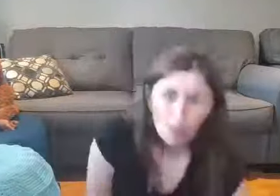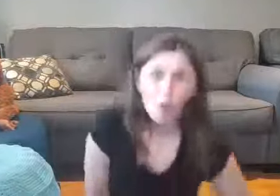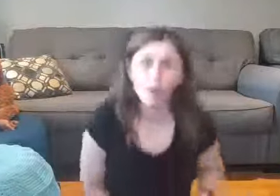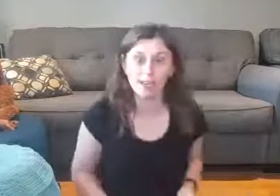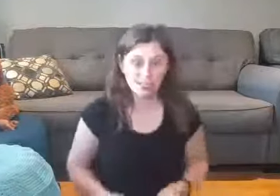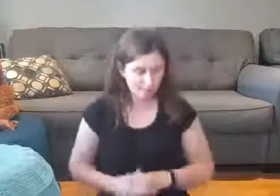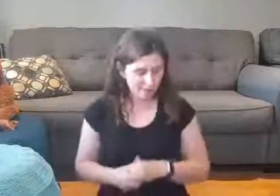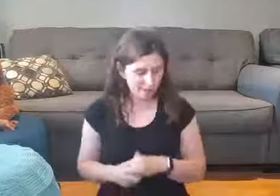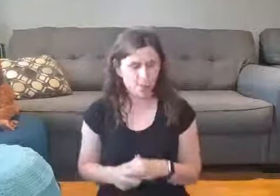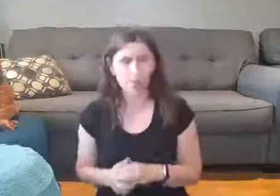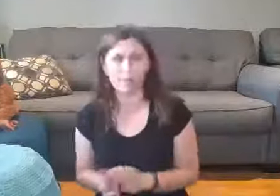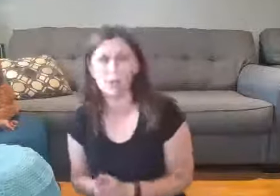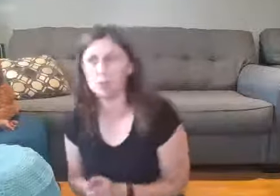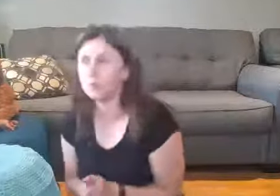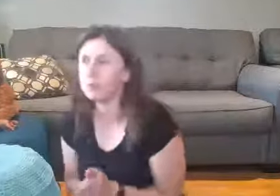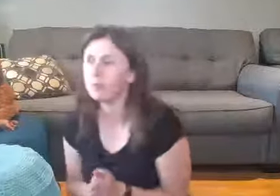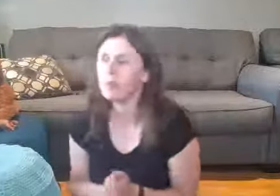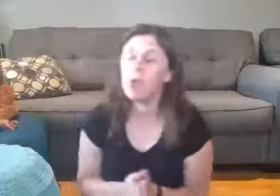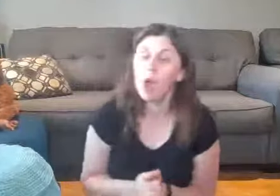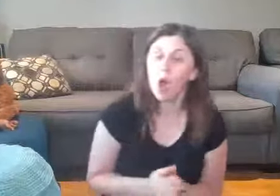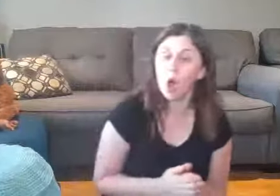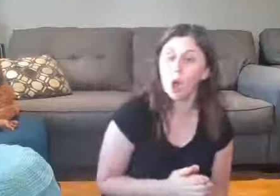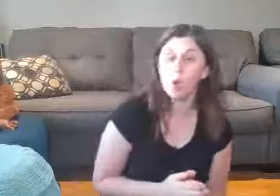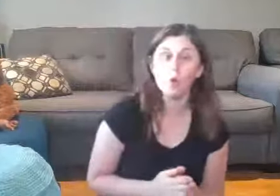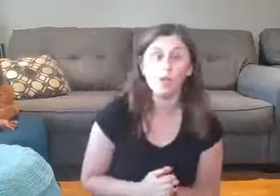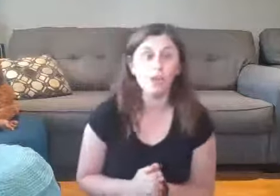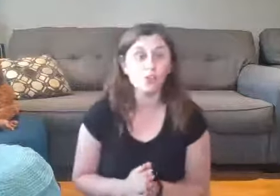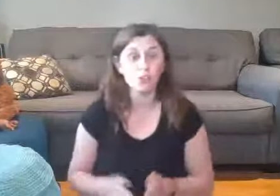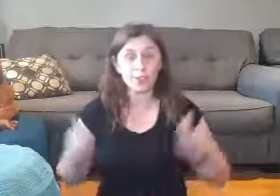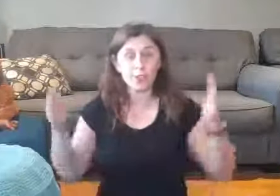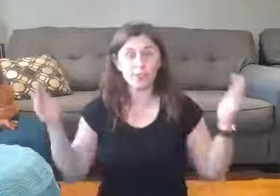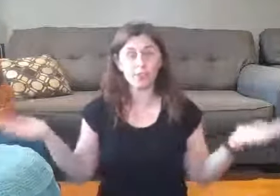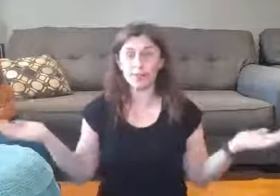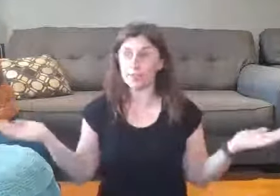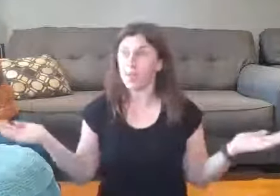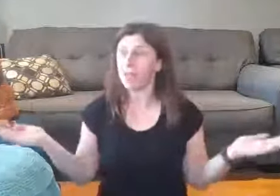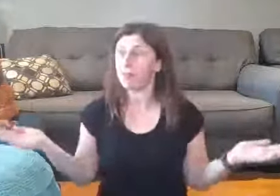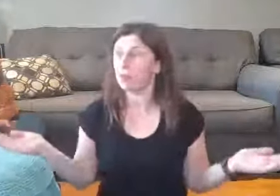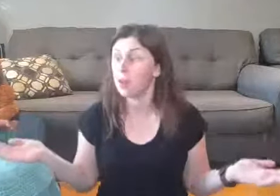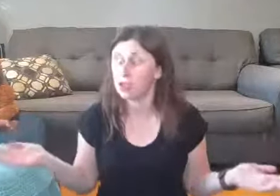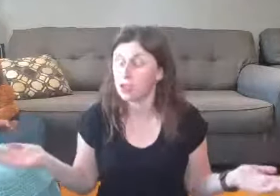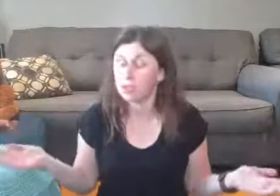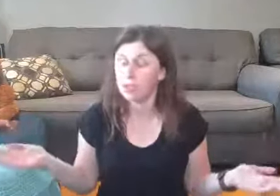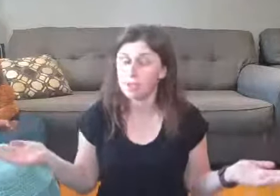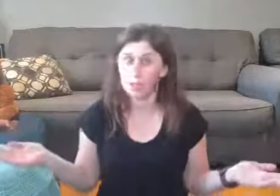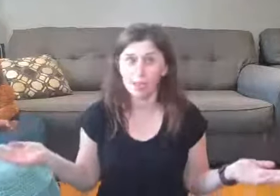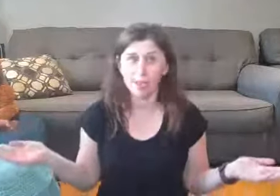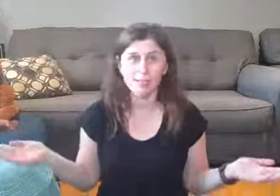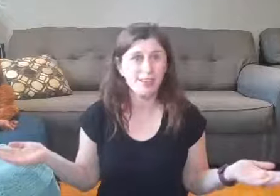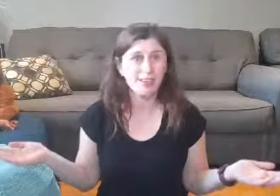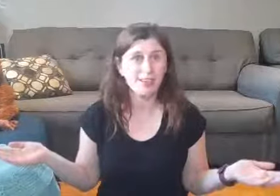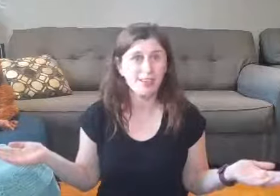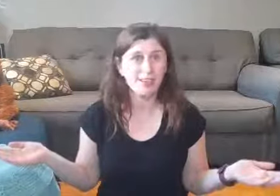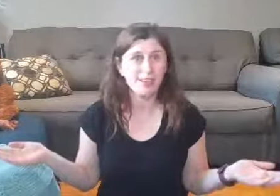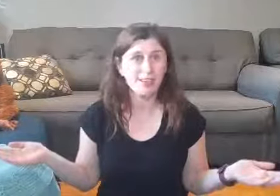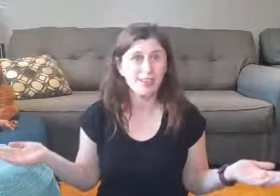Okay, let's see if we can find some more vegetables. Oh, the country is great and the country is grand.